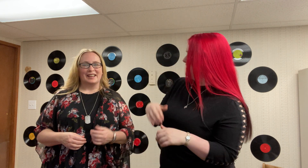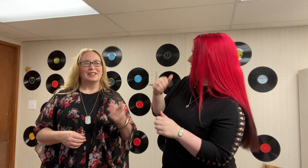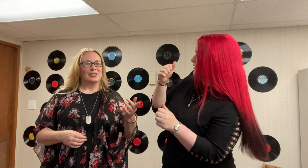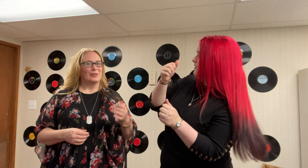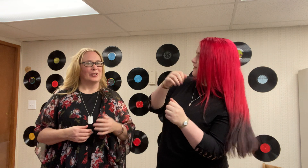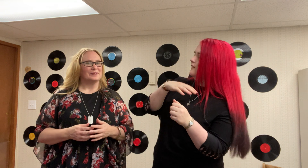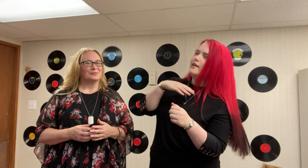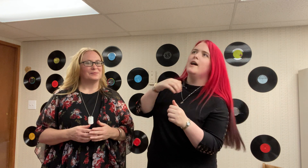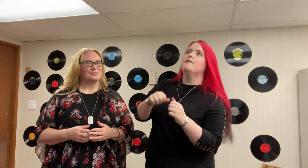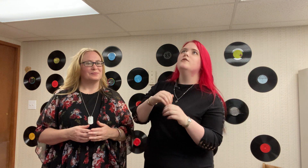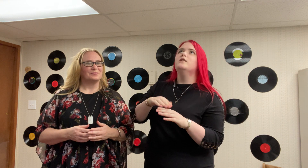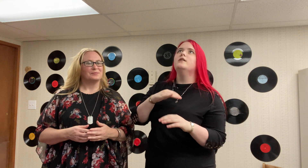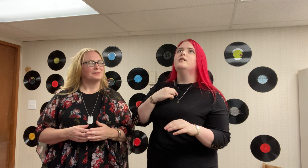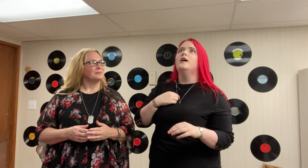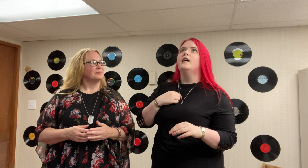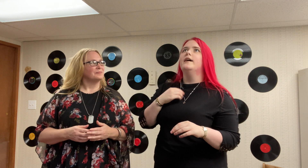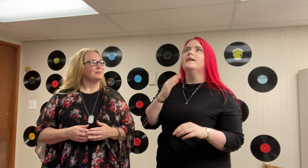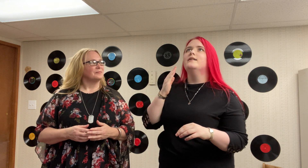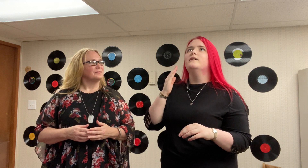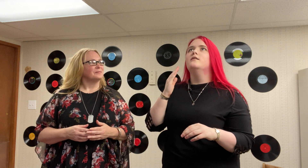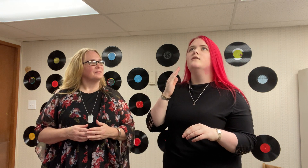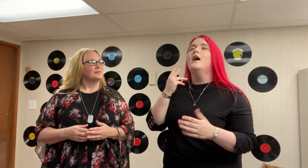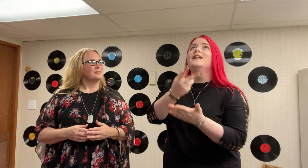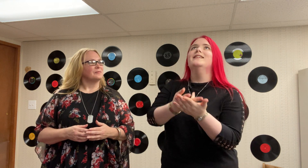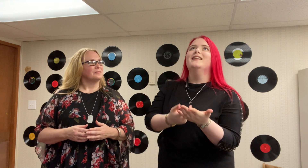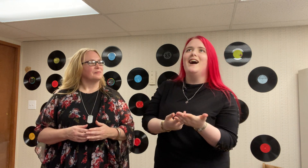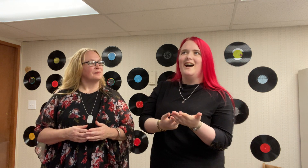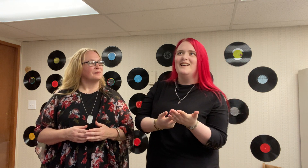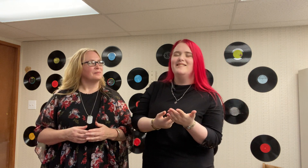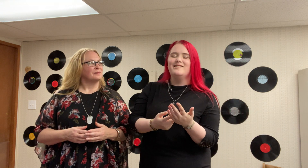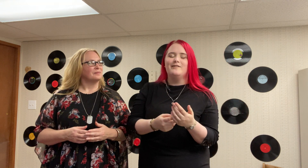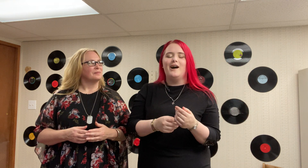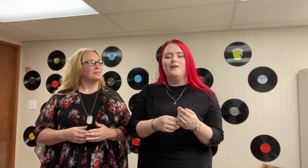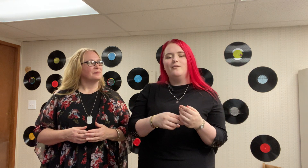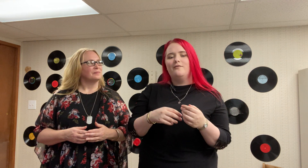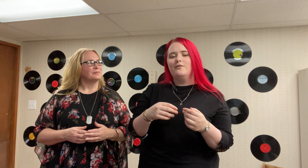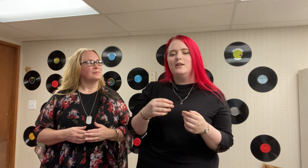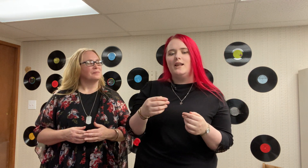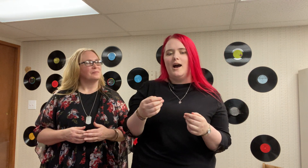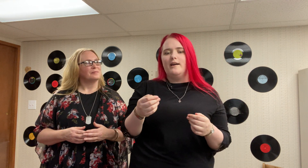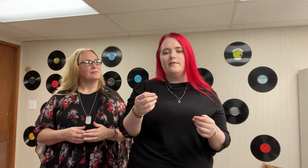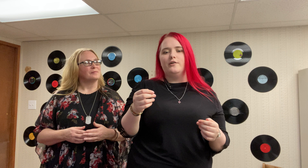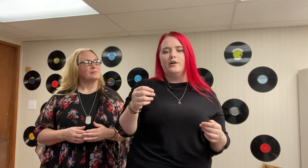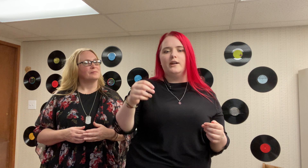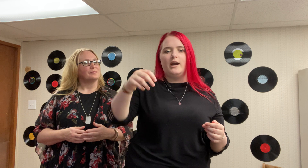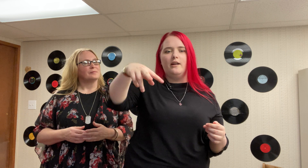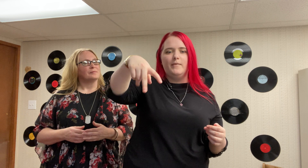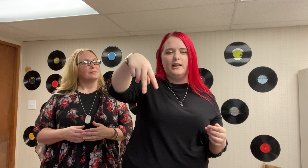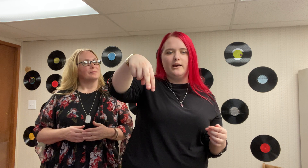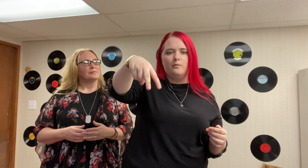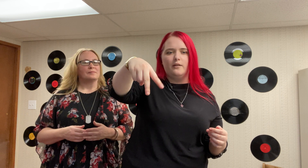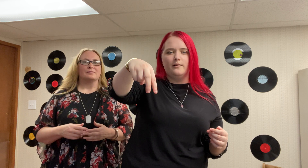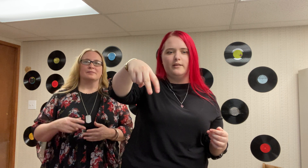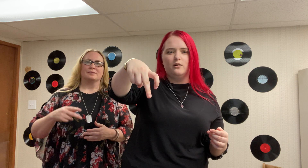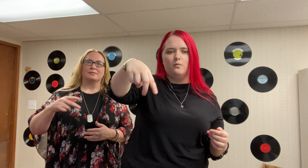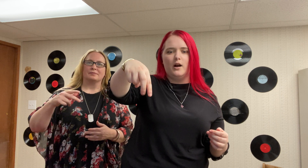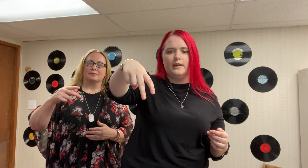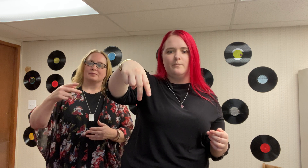So every night I lie. So now for lie. So you're going to kind of make like one of those little walking